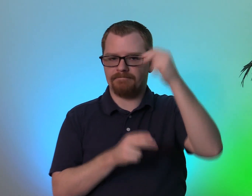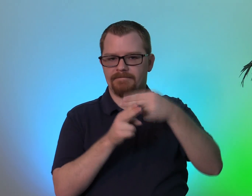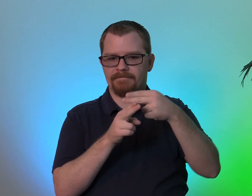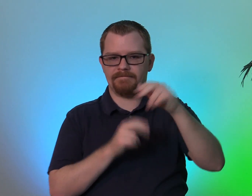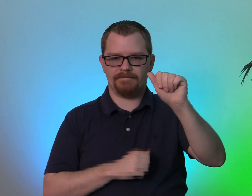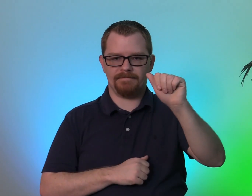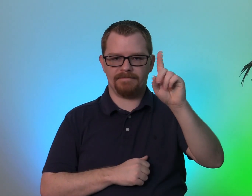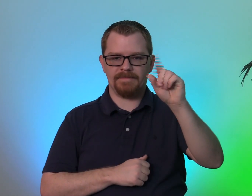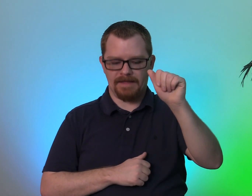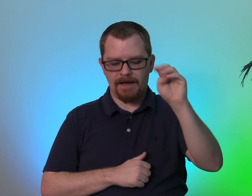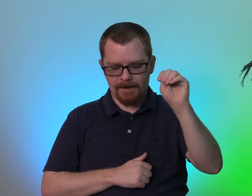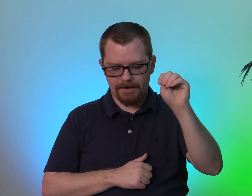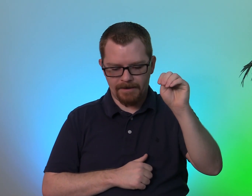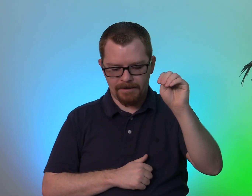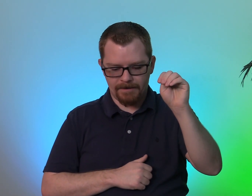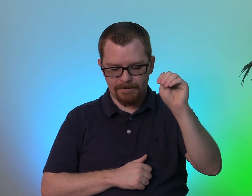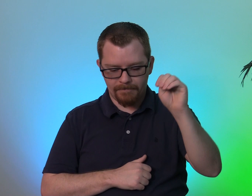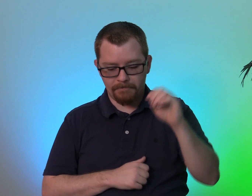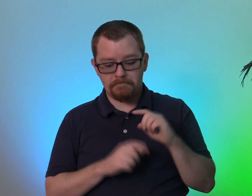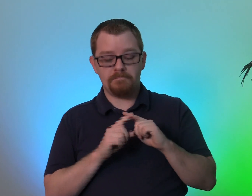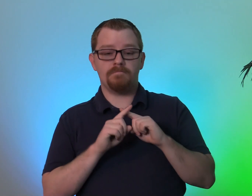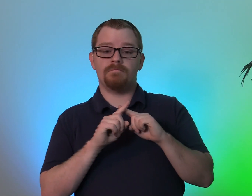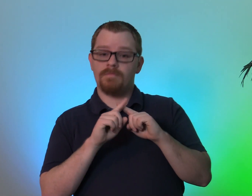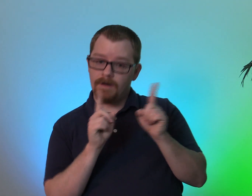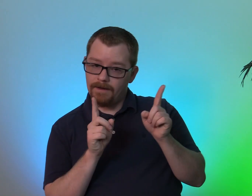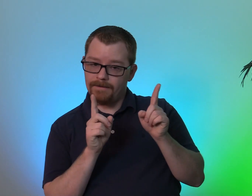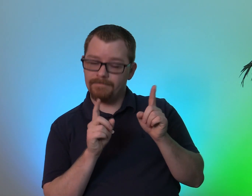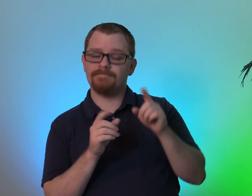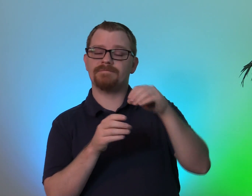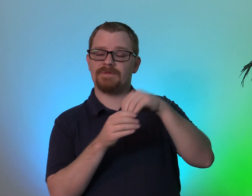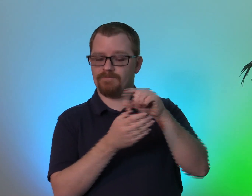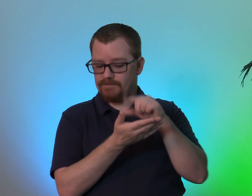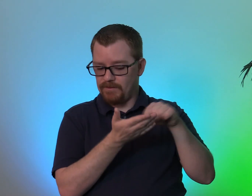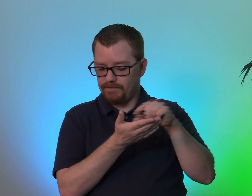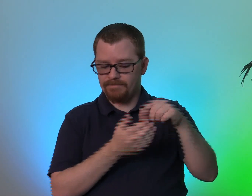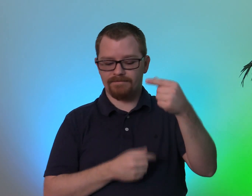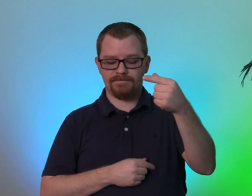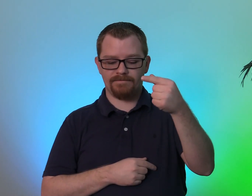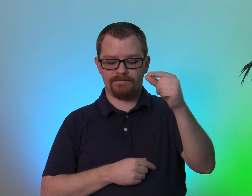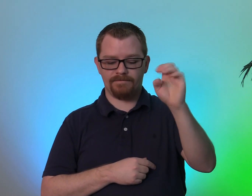We know that God created the first human. His name is Adam.